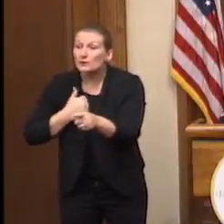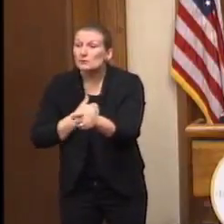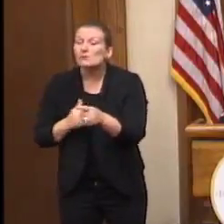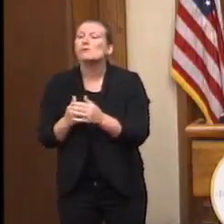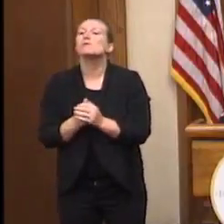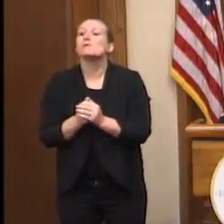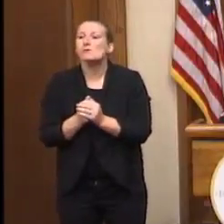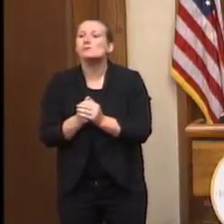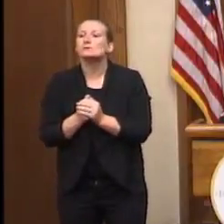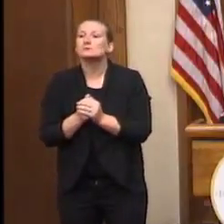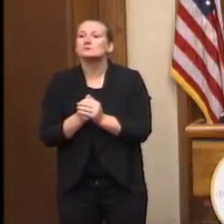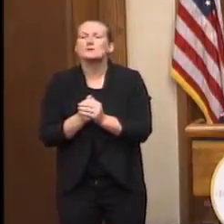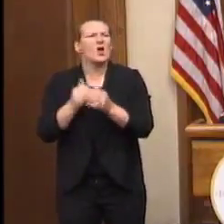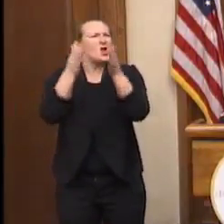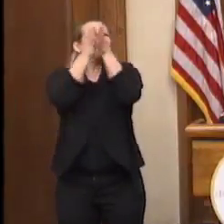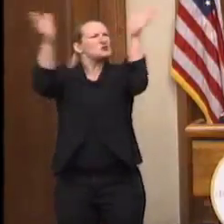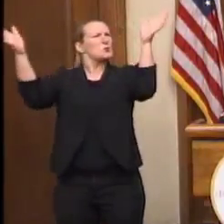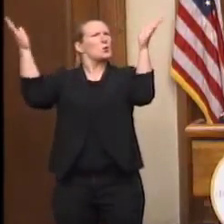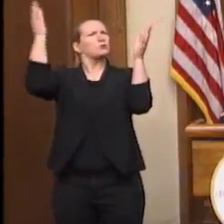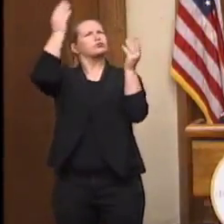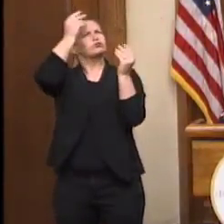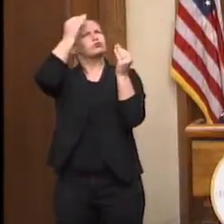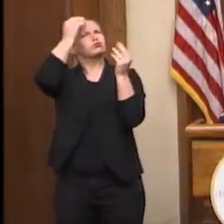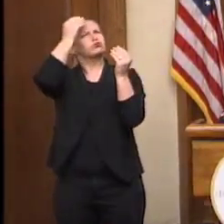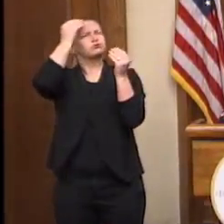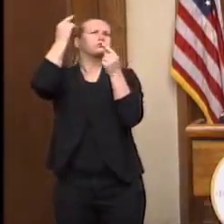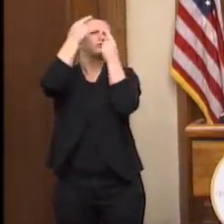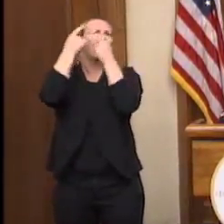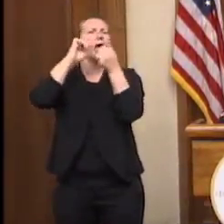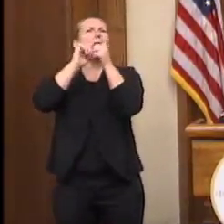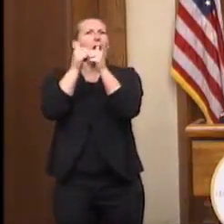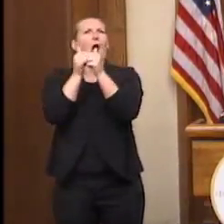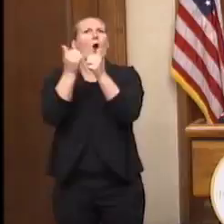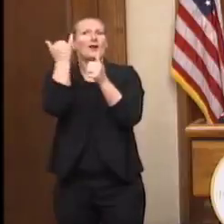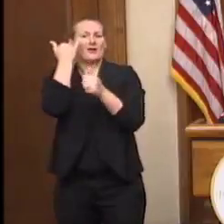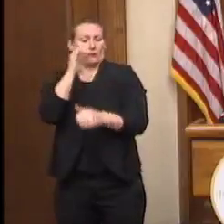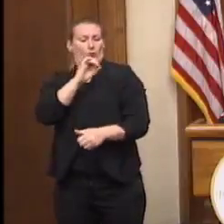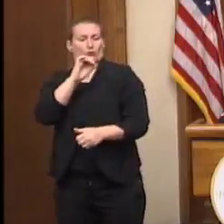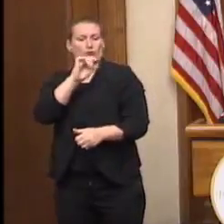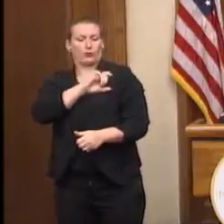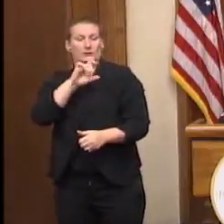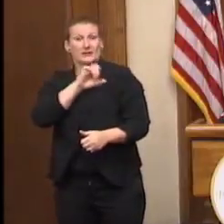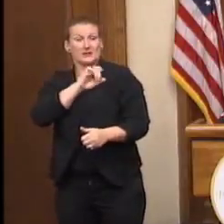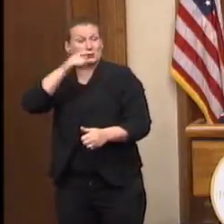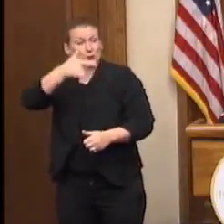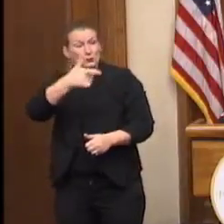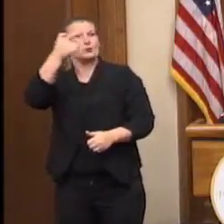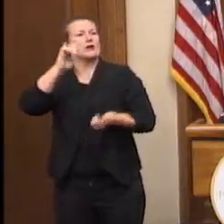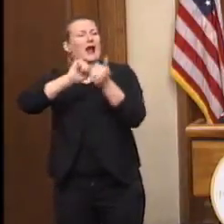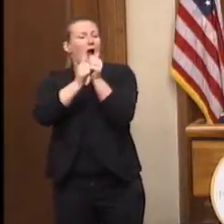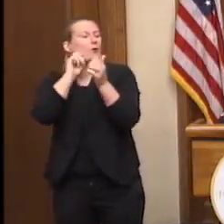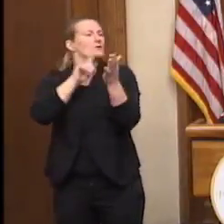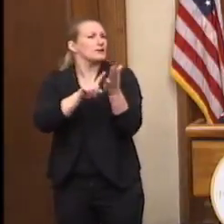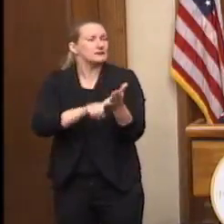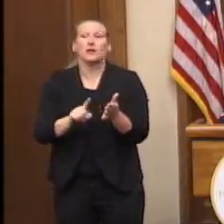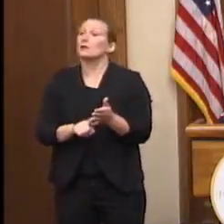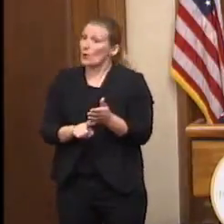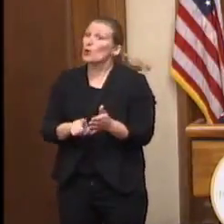thoughts about how officer-involved shootings should be investigated? Well, certainly they should be investigated very thoroughly and honestly and